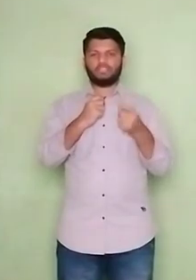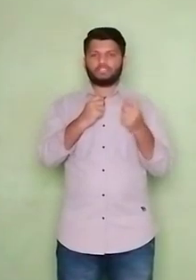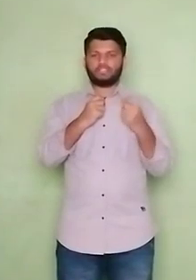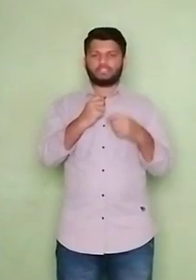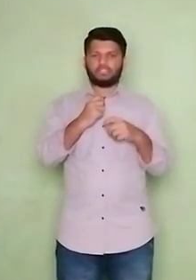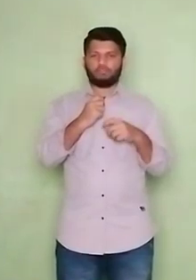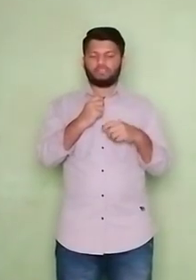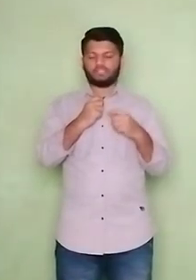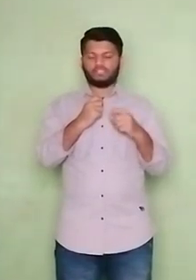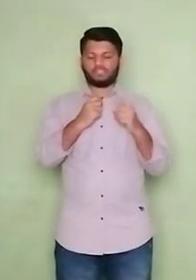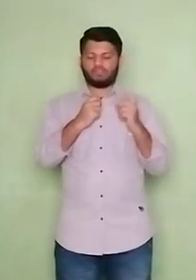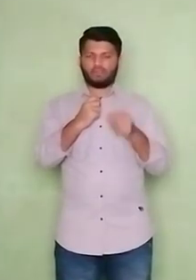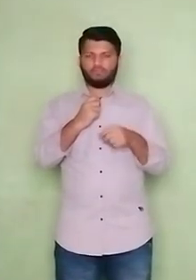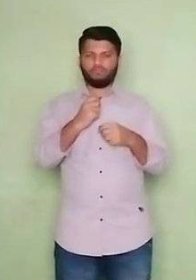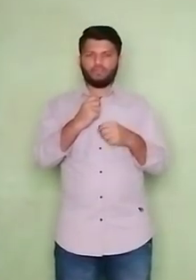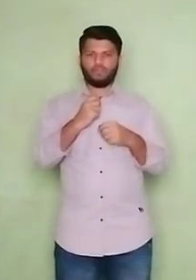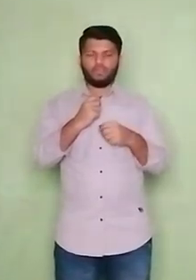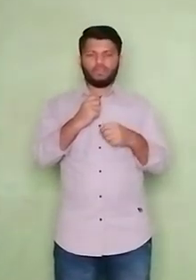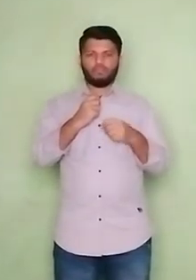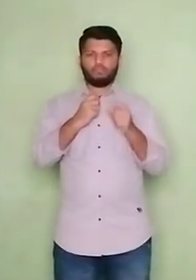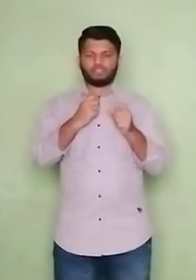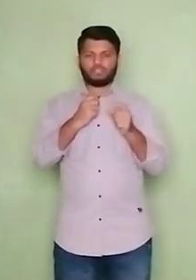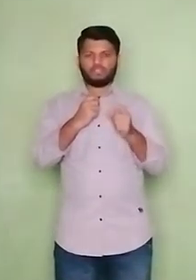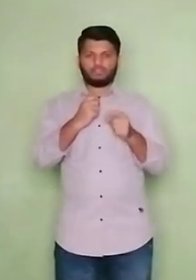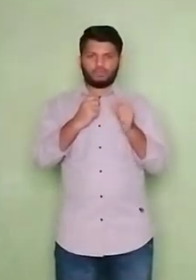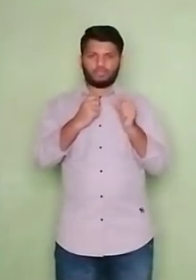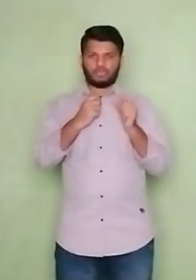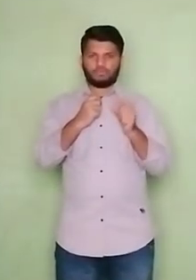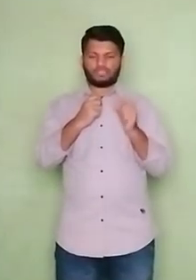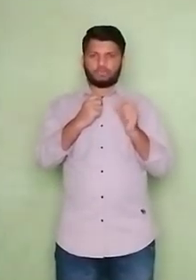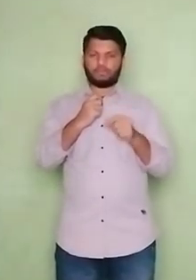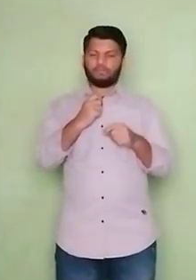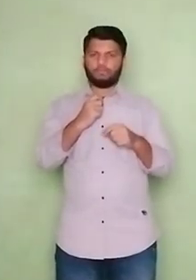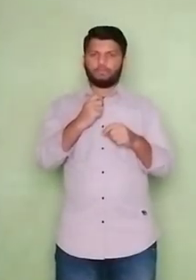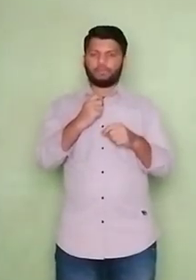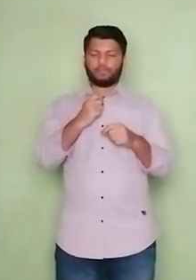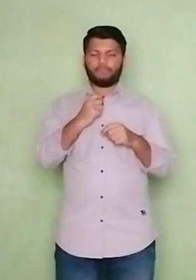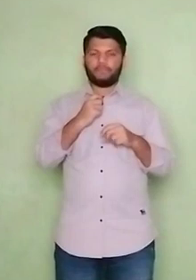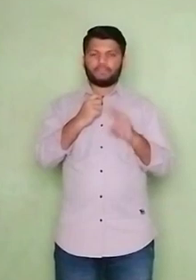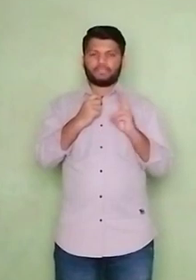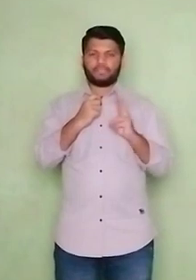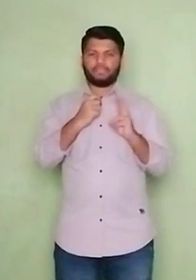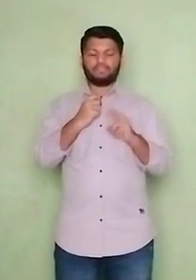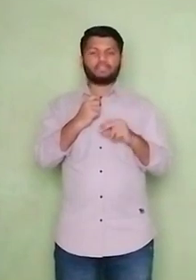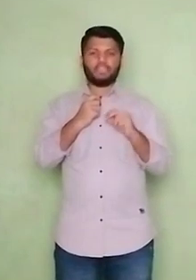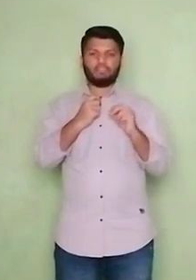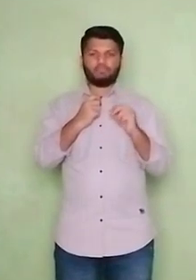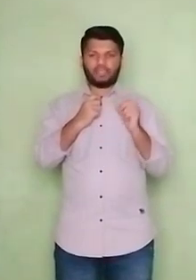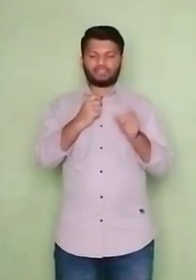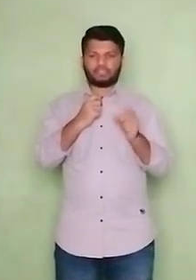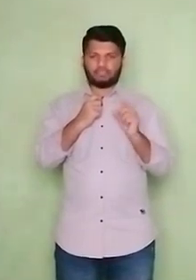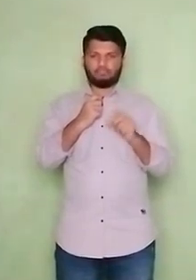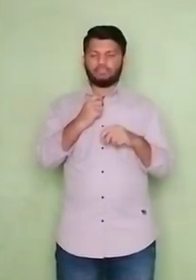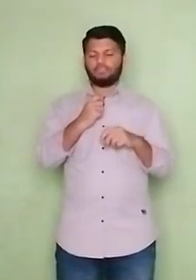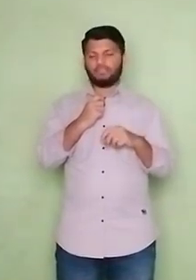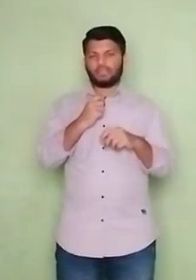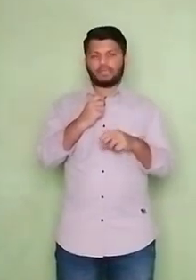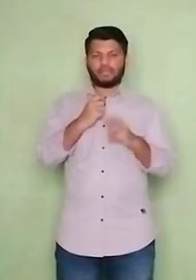conditional statements in Java. First is if statement, second is if else statement, and